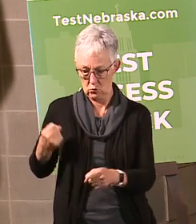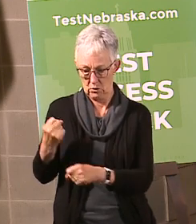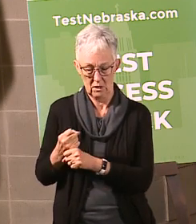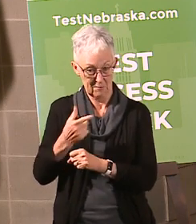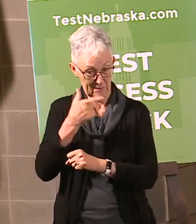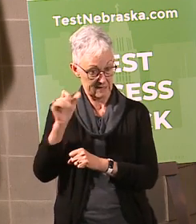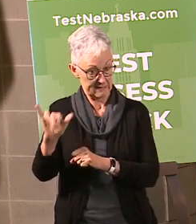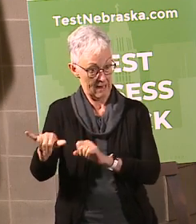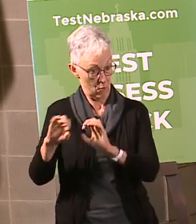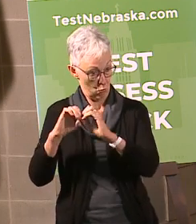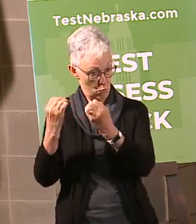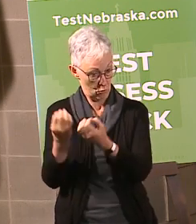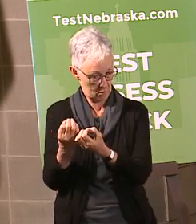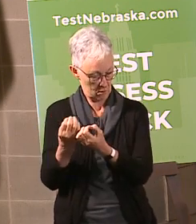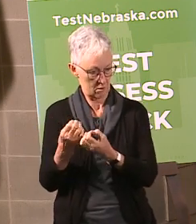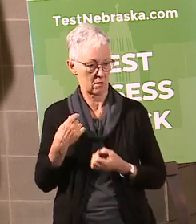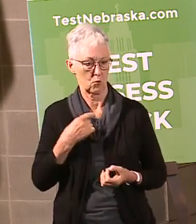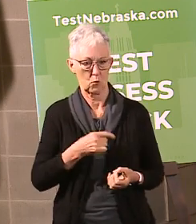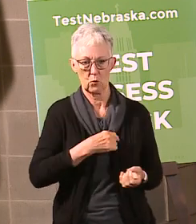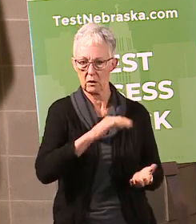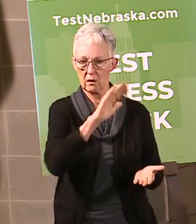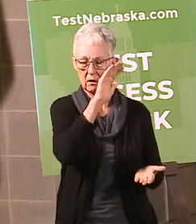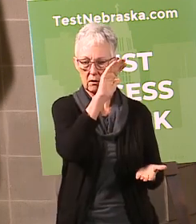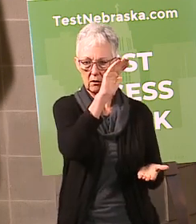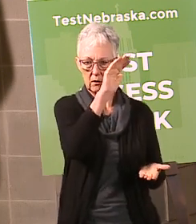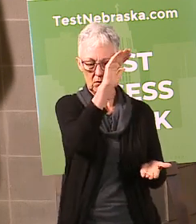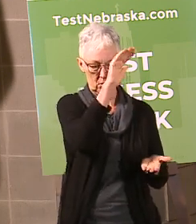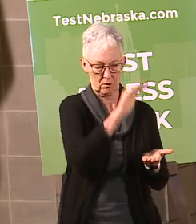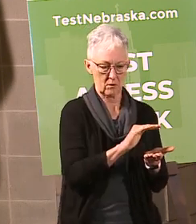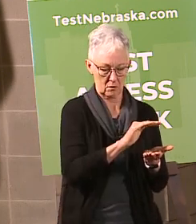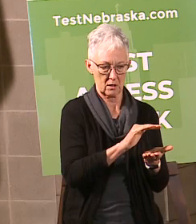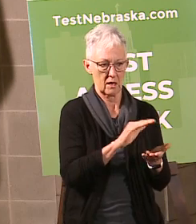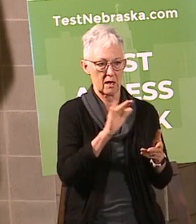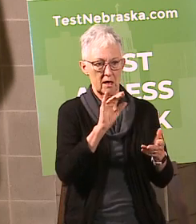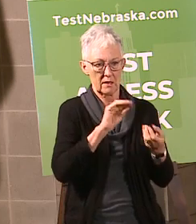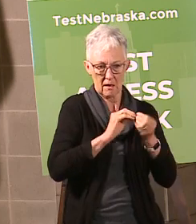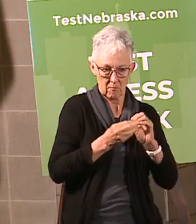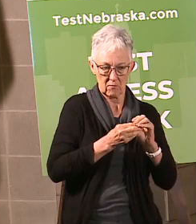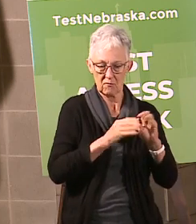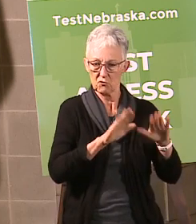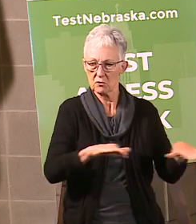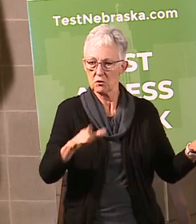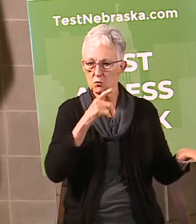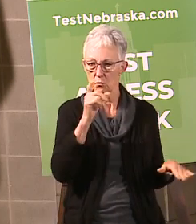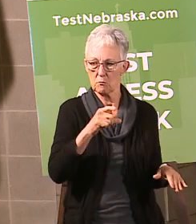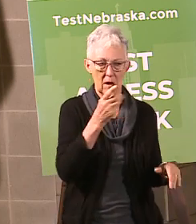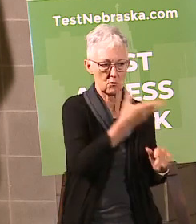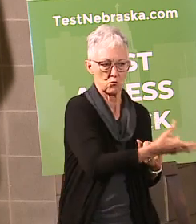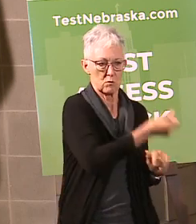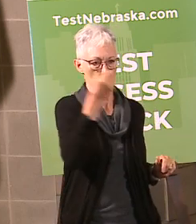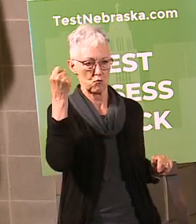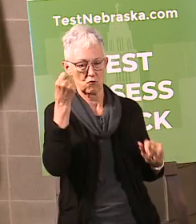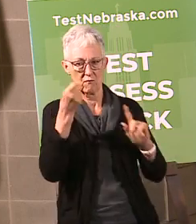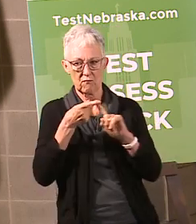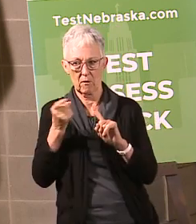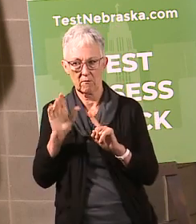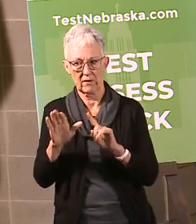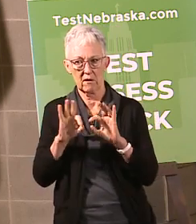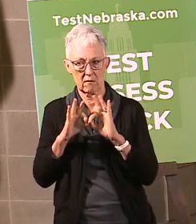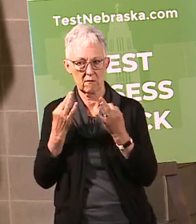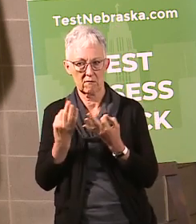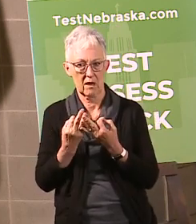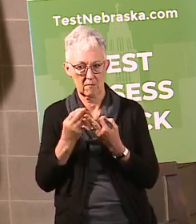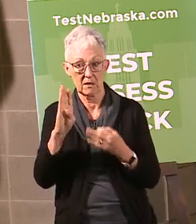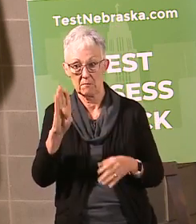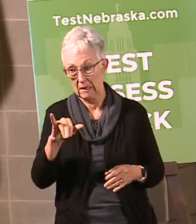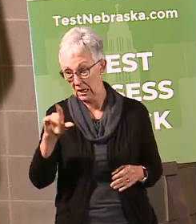collaboratives, we brought down the removal rate from children being removed from families in 2 years by 20%.